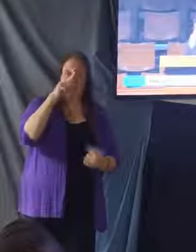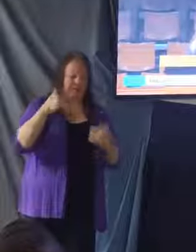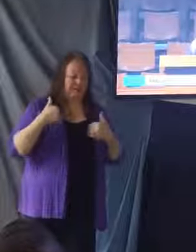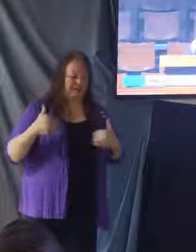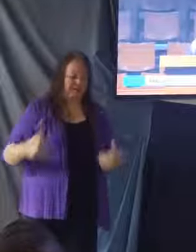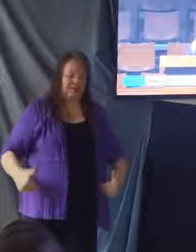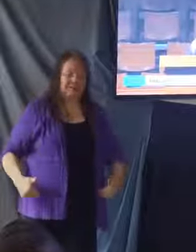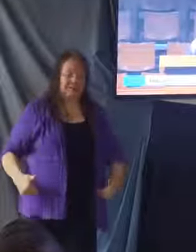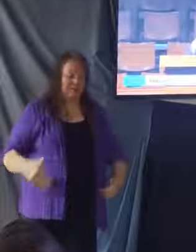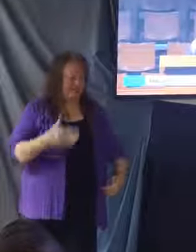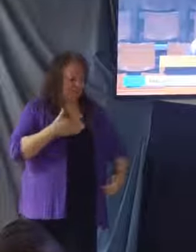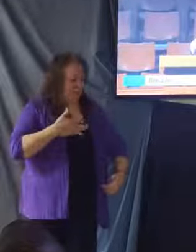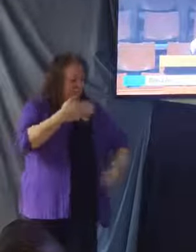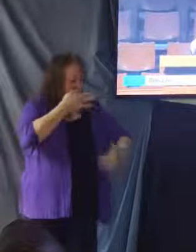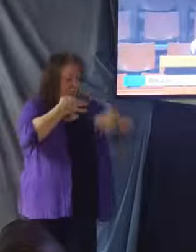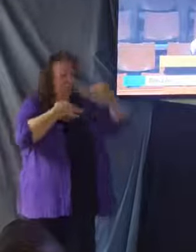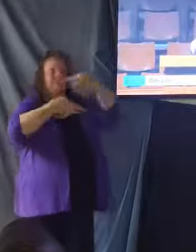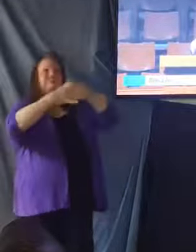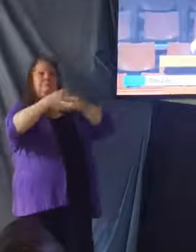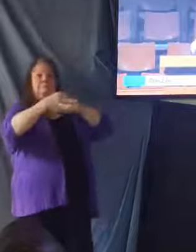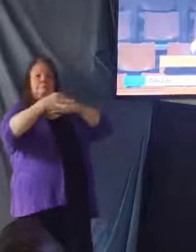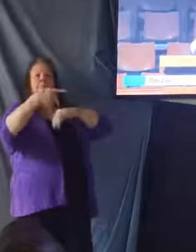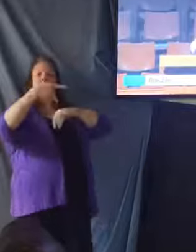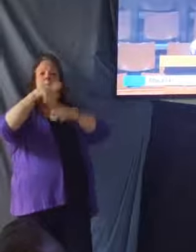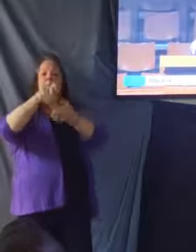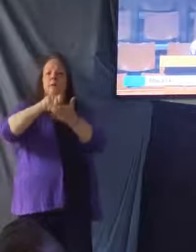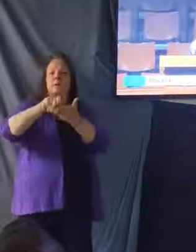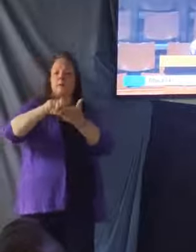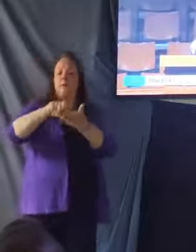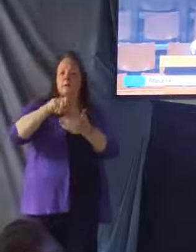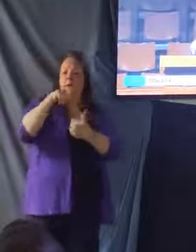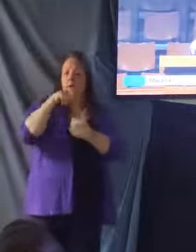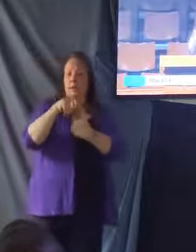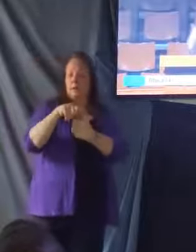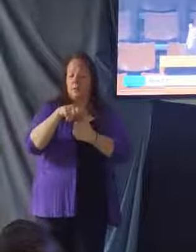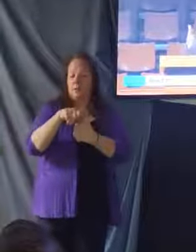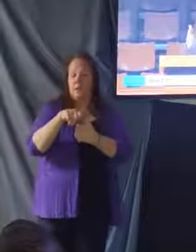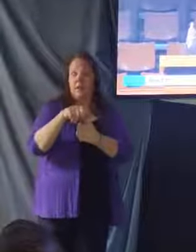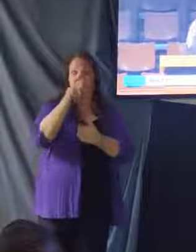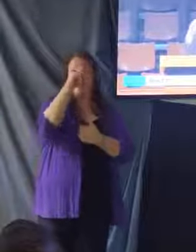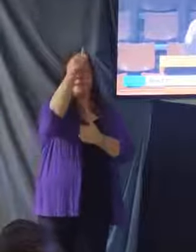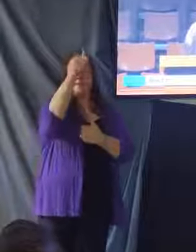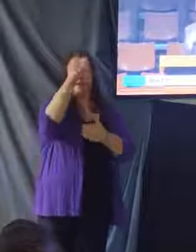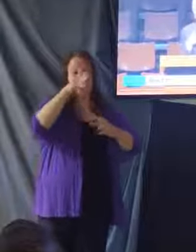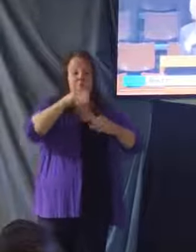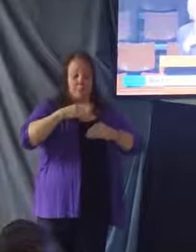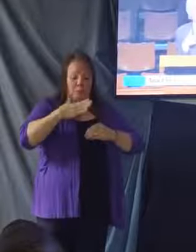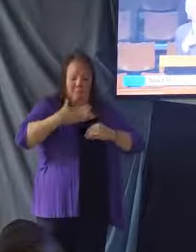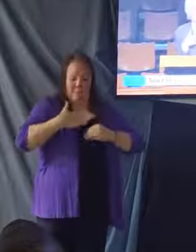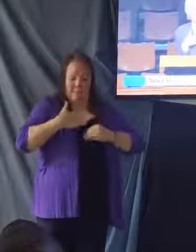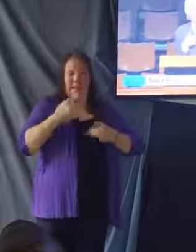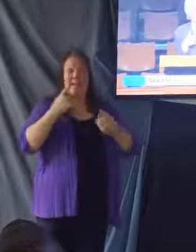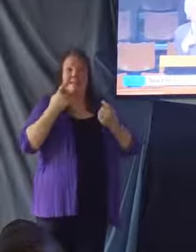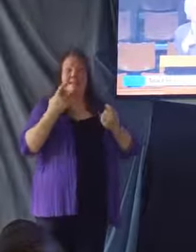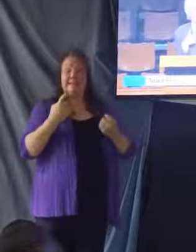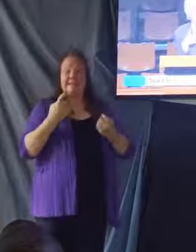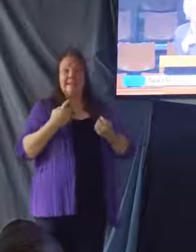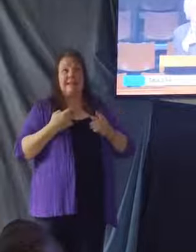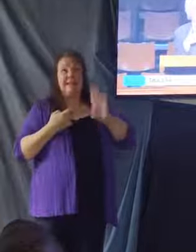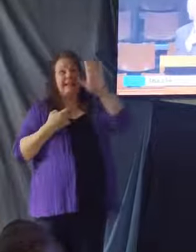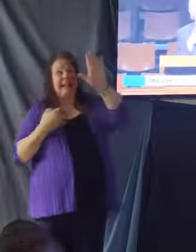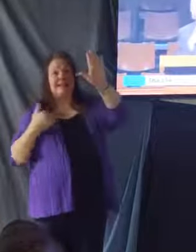to take our place. Peter puts it in his epistle. He himself bore our sins